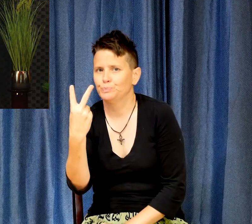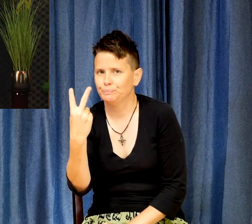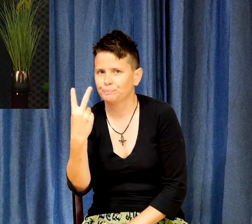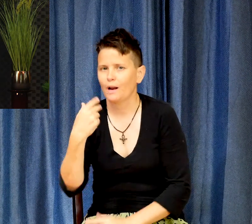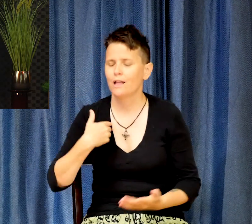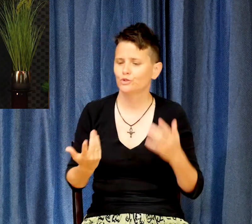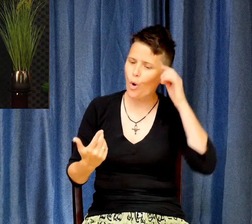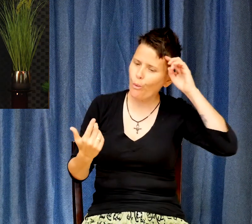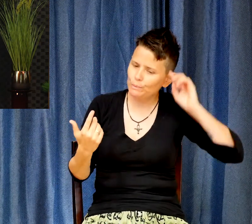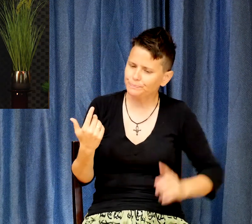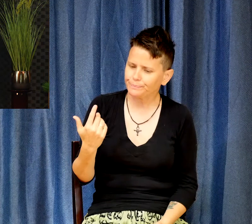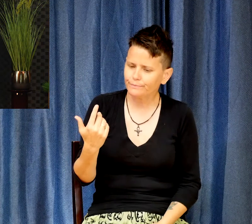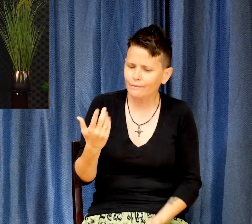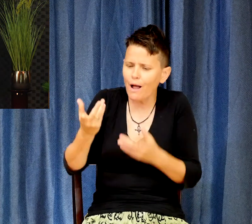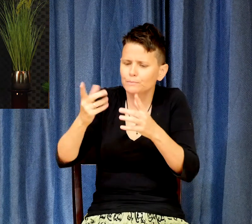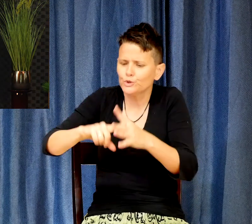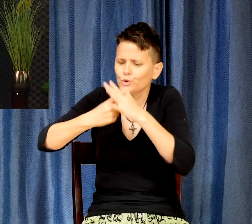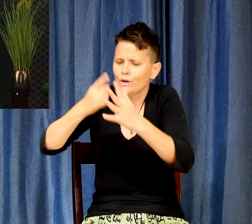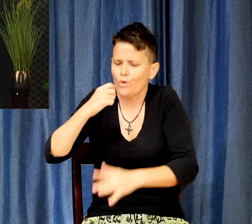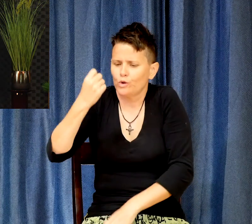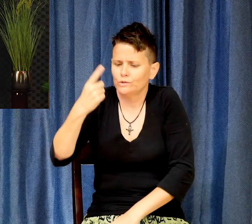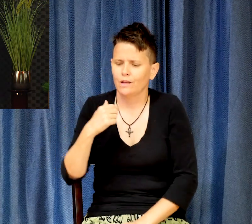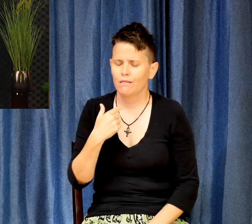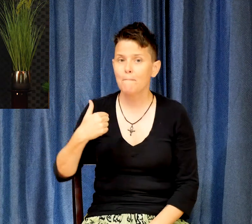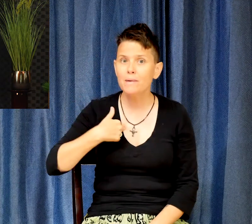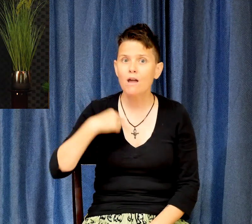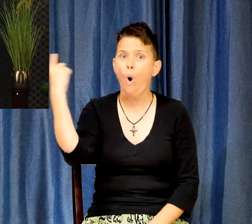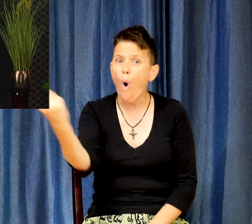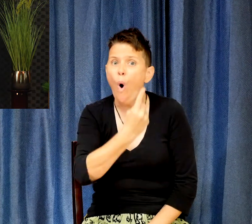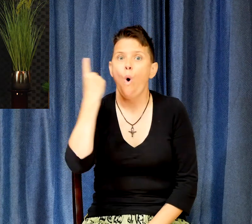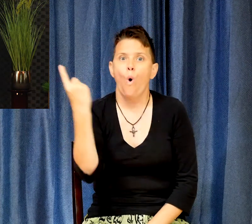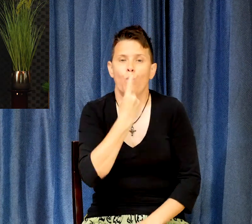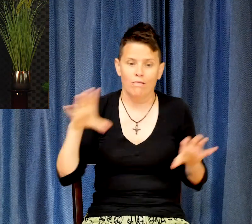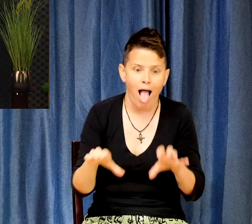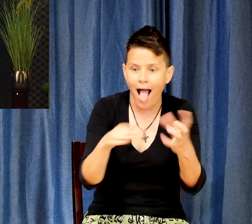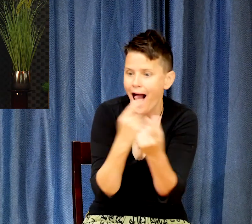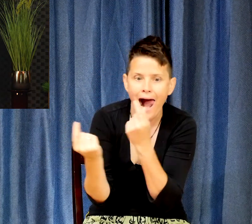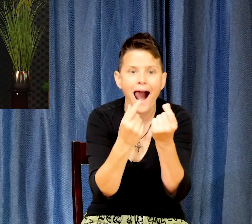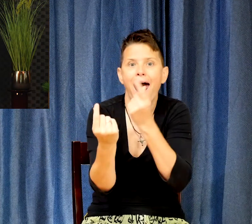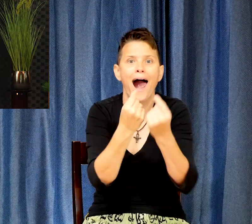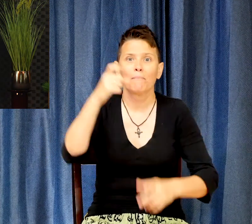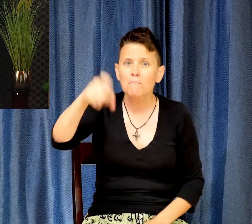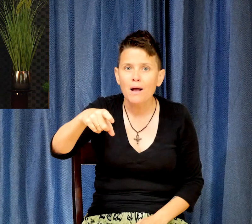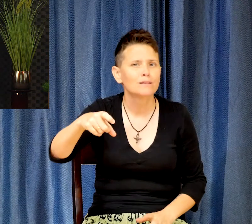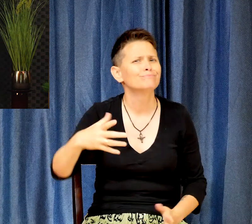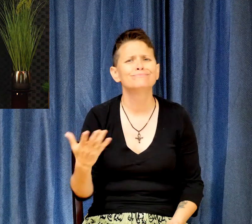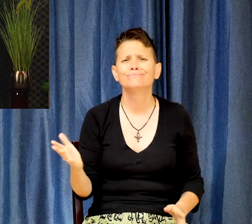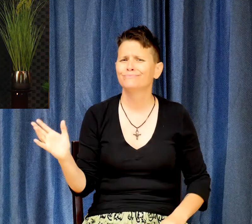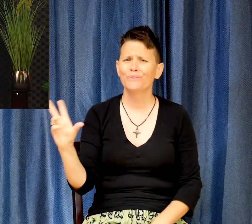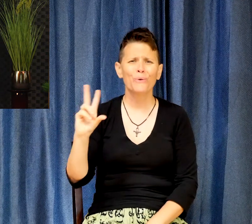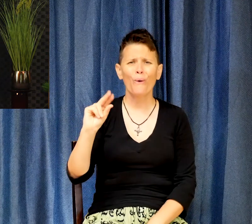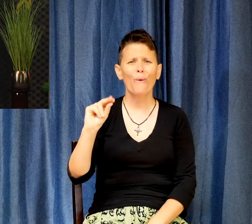time, that I'm worthy of love even when I forget, because I'm always connected in this